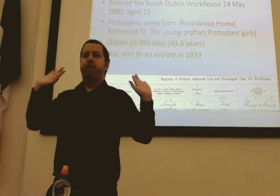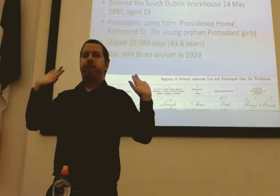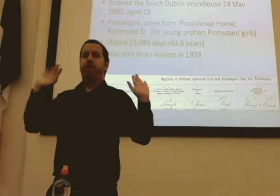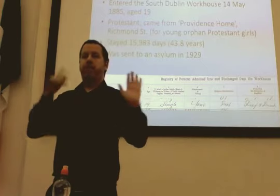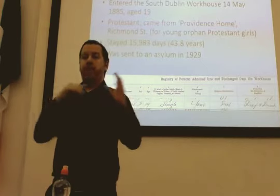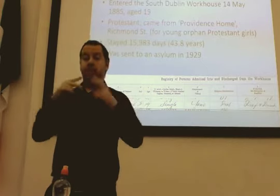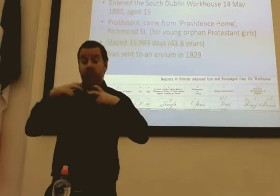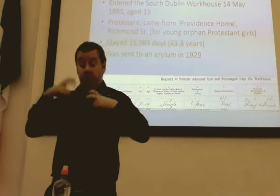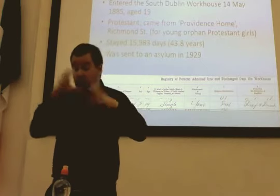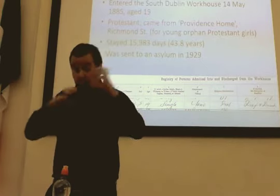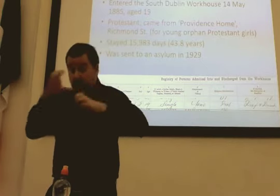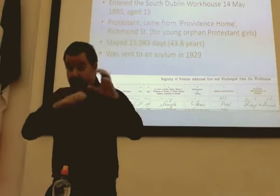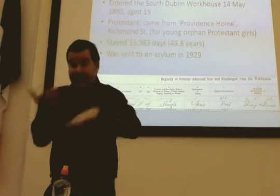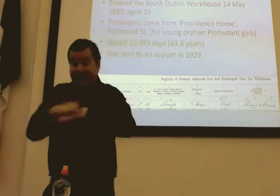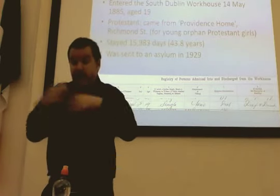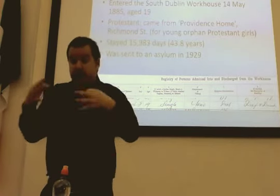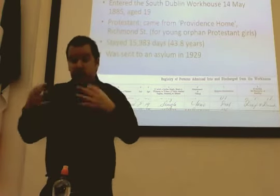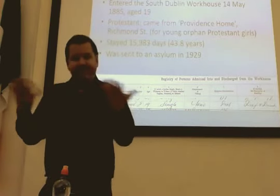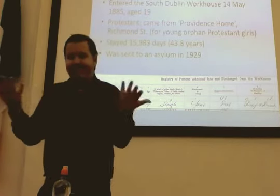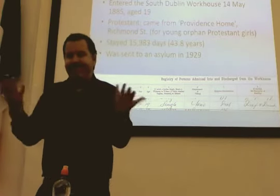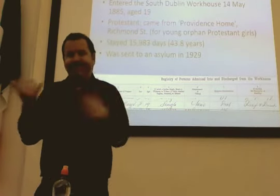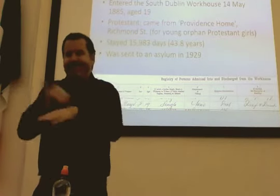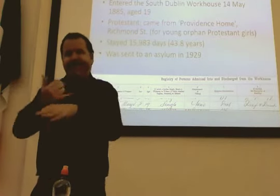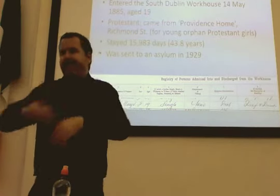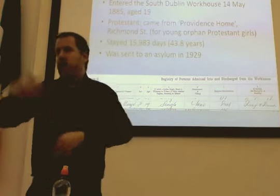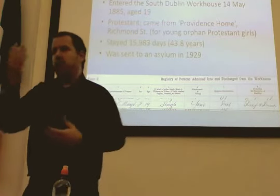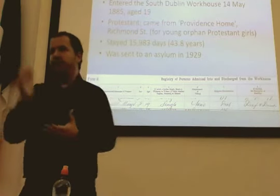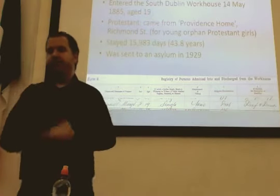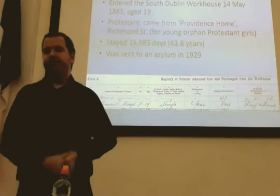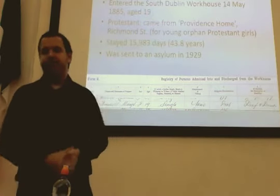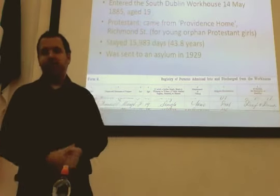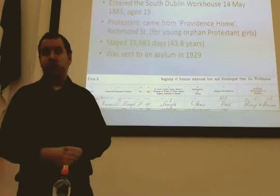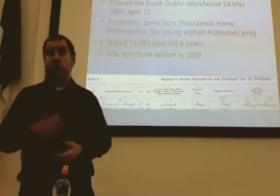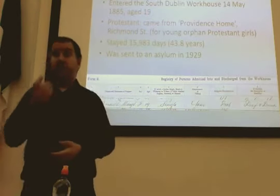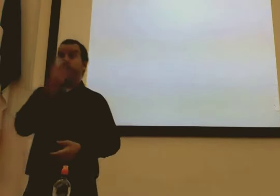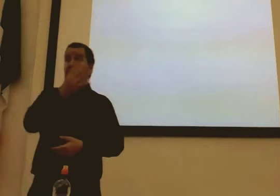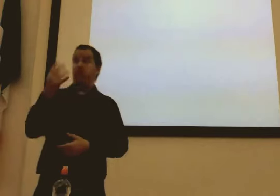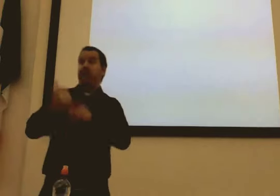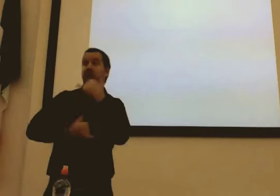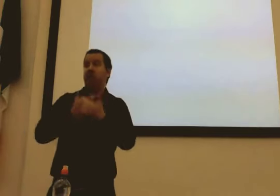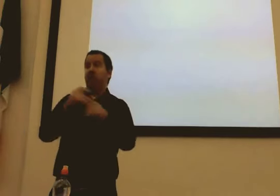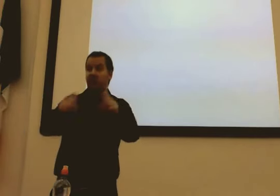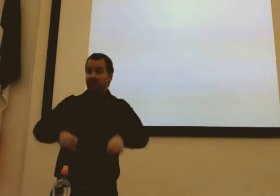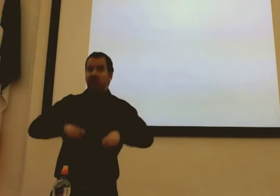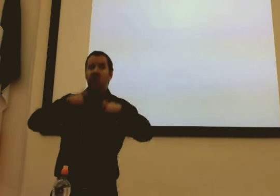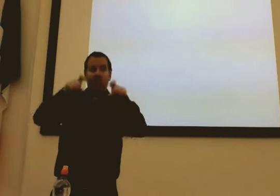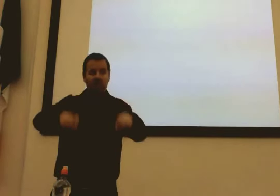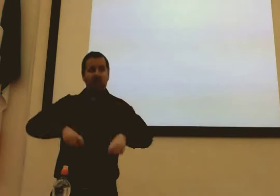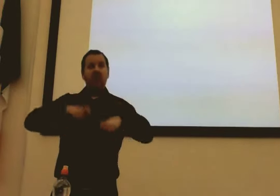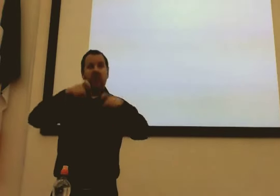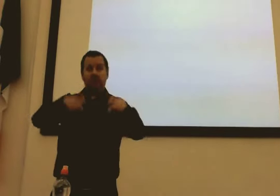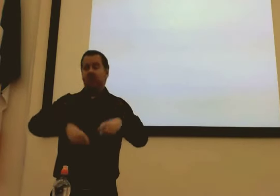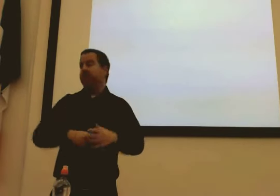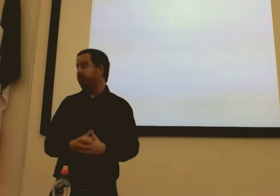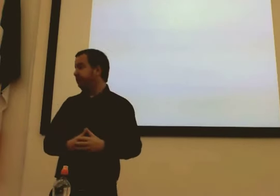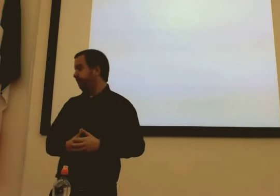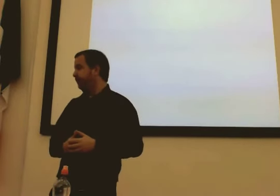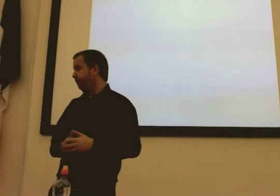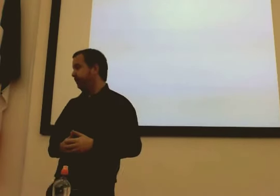an asylum. So I've tried to find out from her death certificate, but I've never found her death certificate. So 44 years living